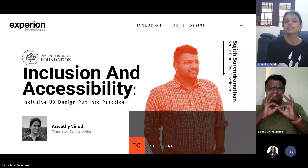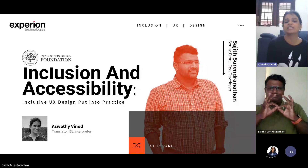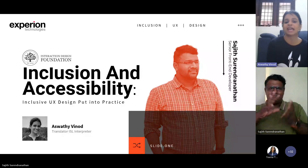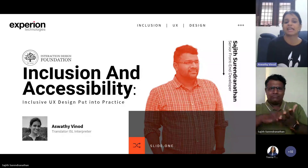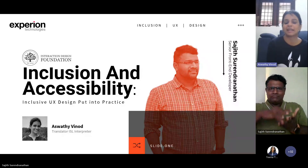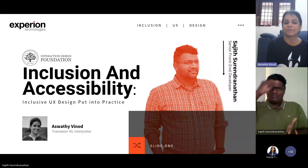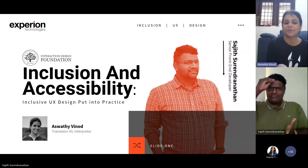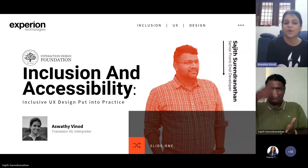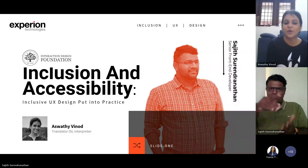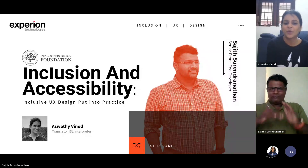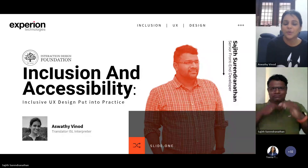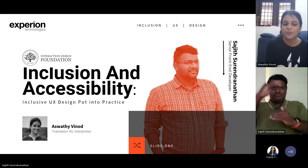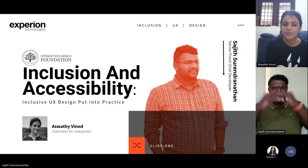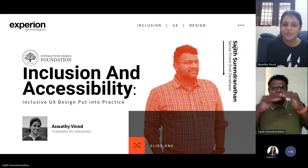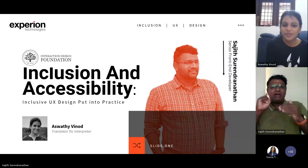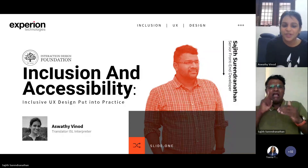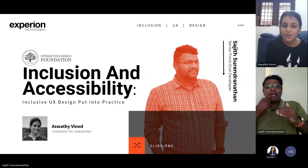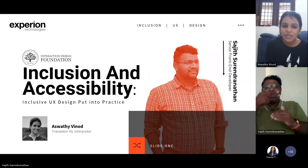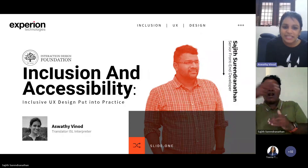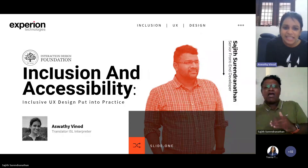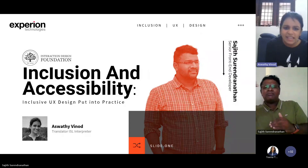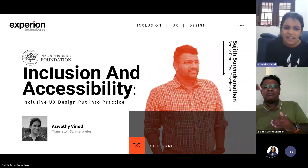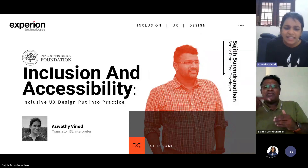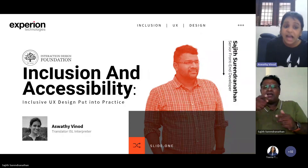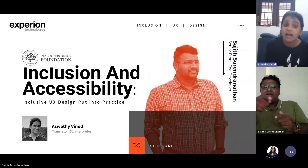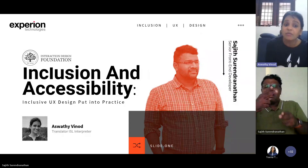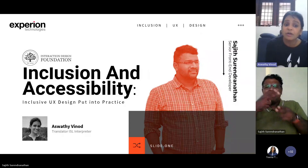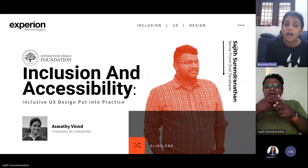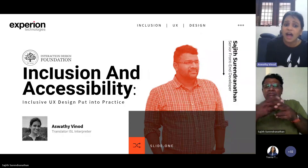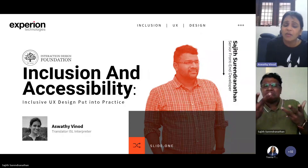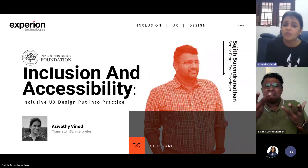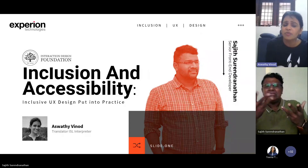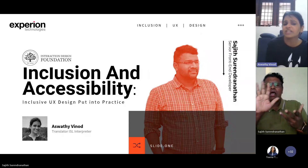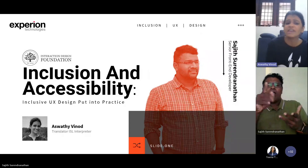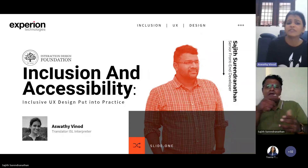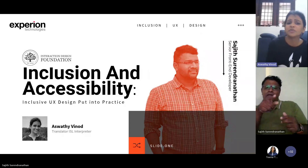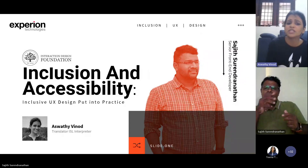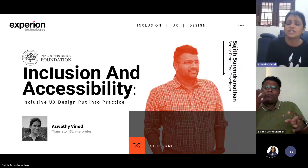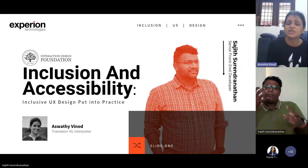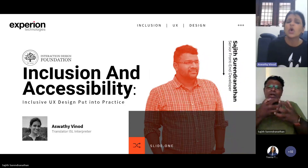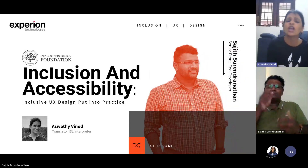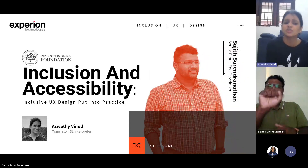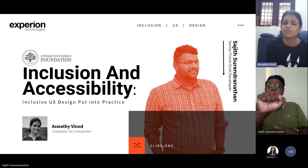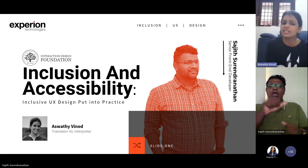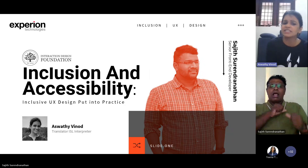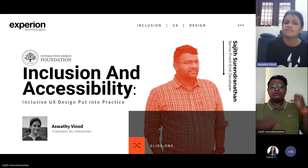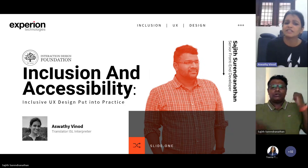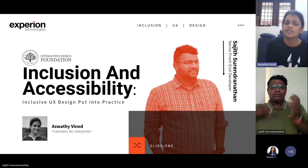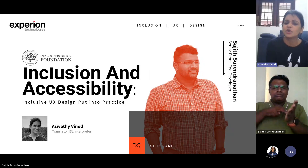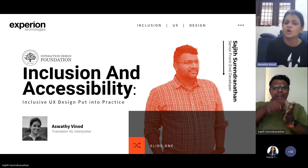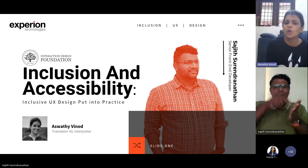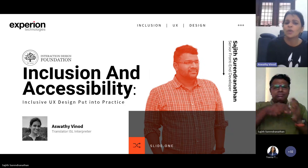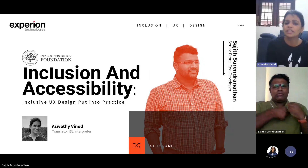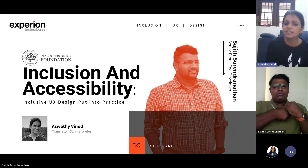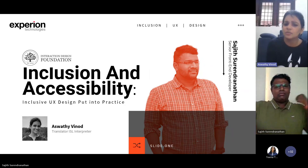is Aswathy's sign name. You can see that for the deaf community to call Aswathy is